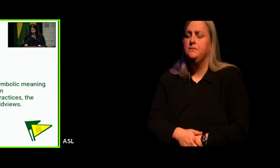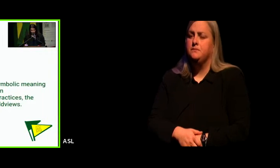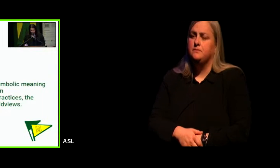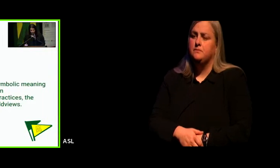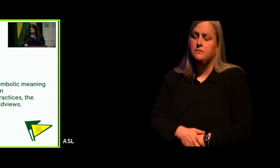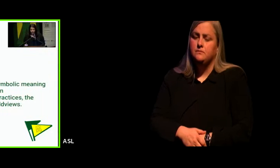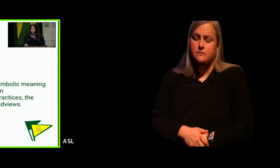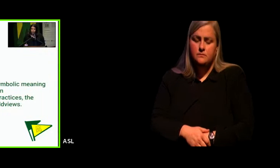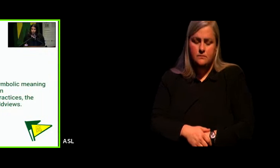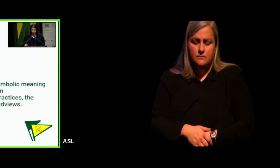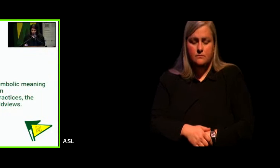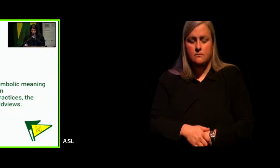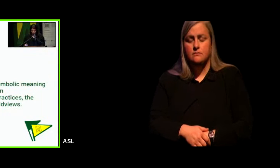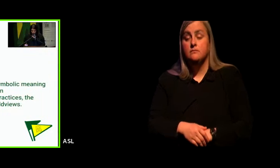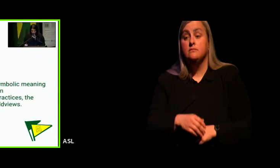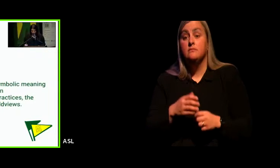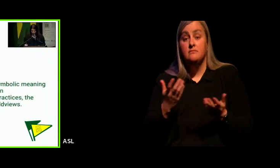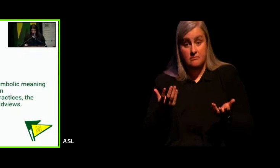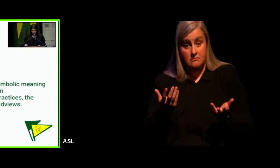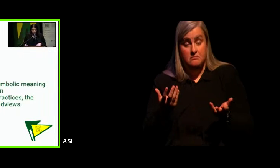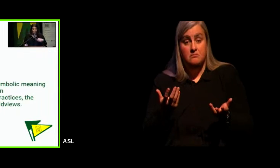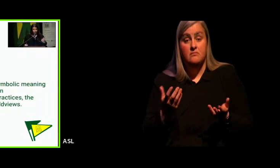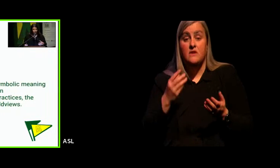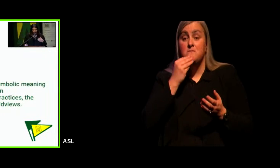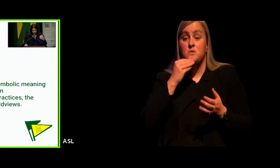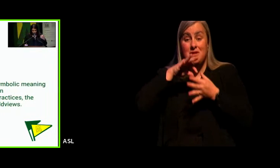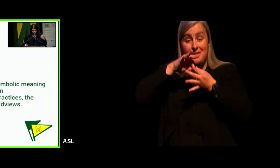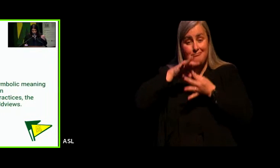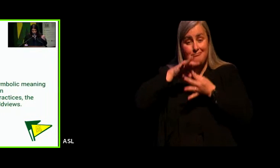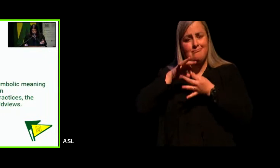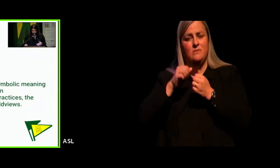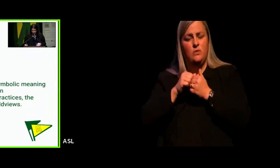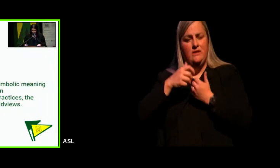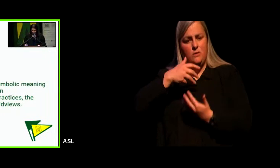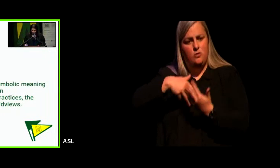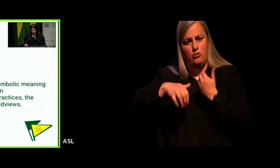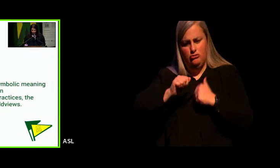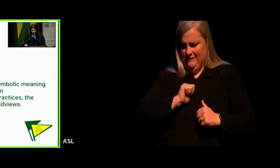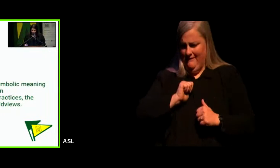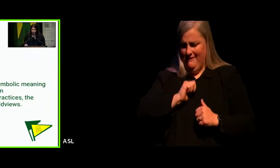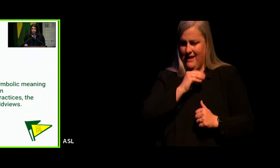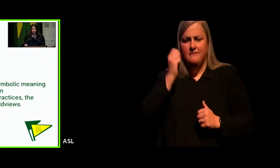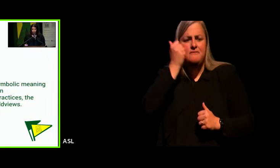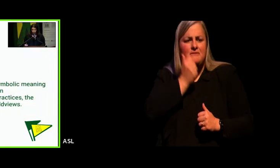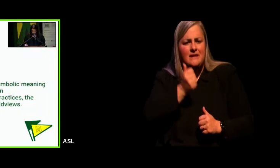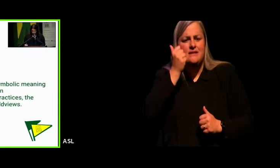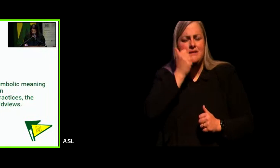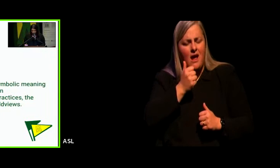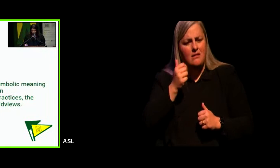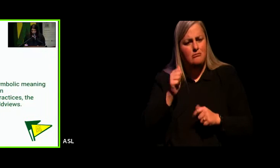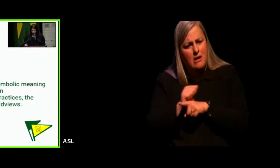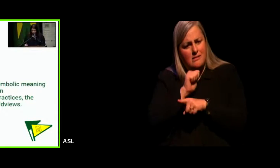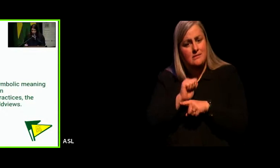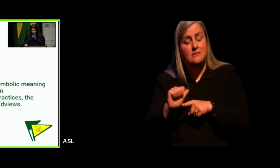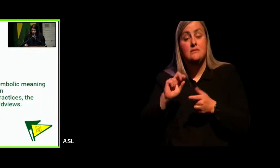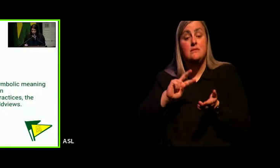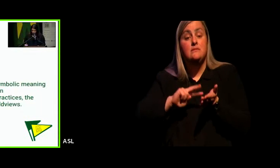Ultimately, because of its connection to the social self and to the everyday practices, the study of food then